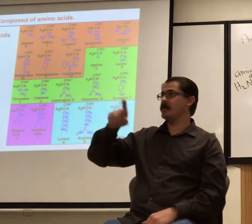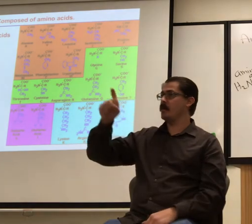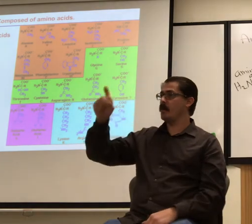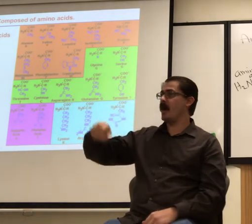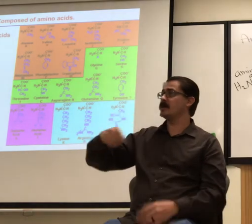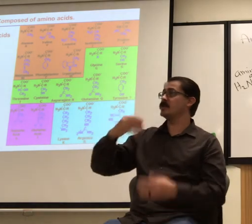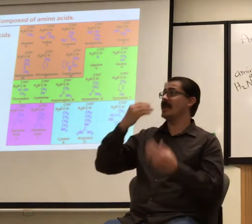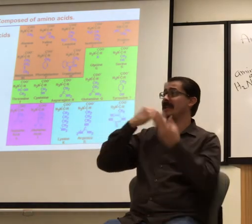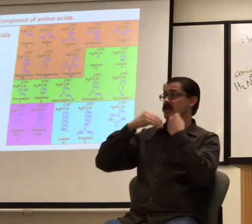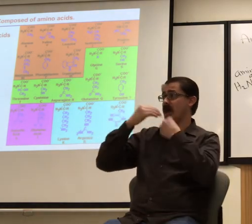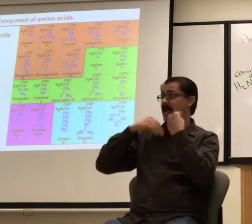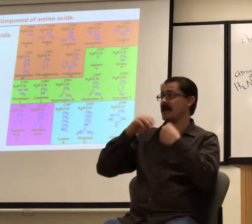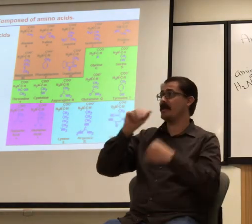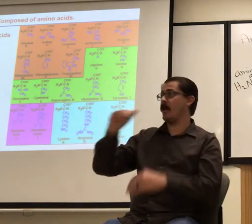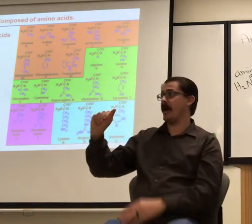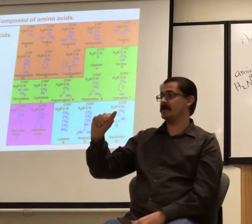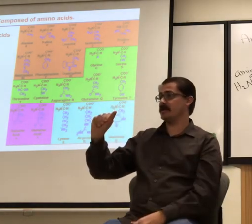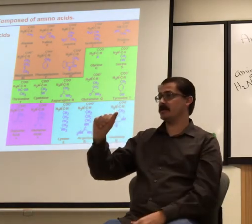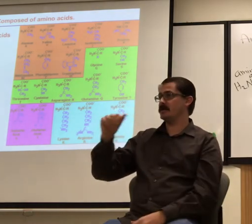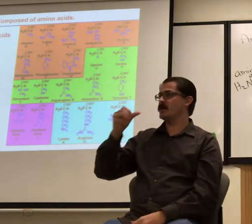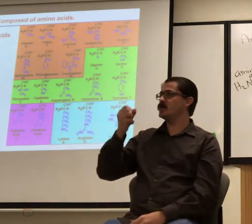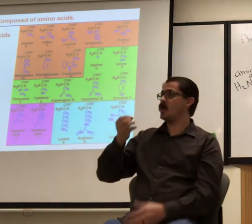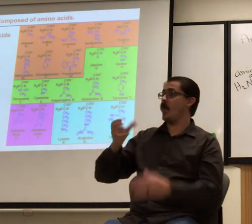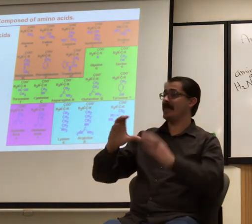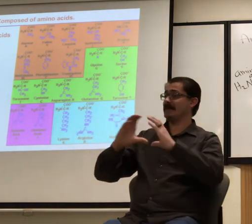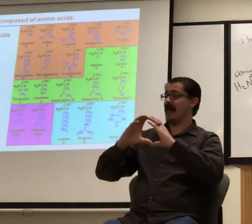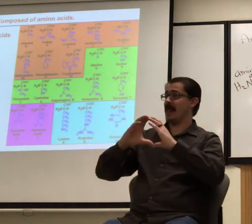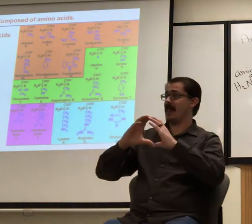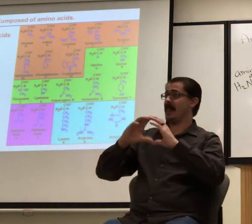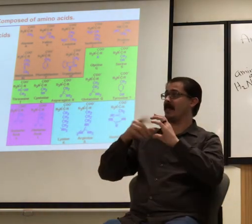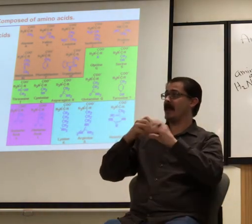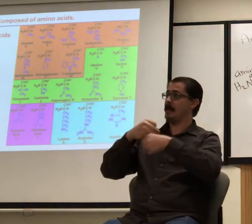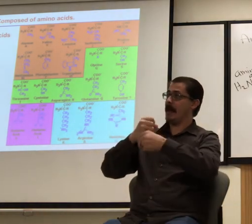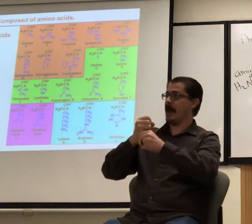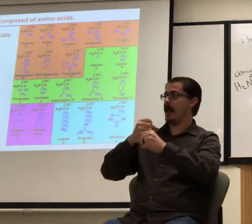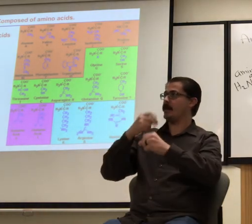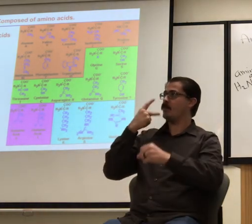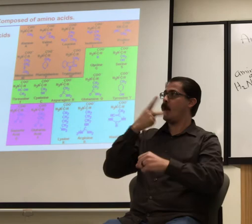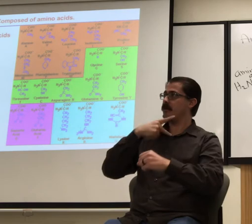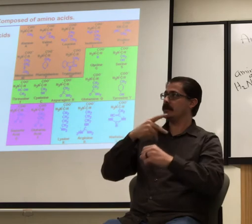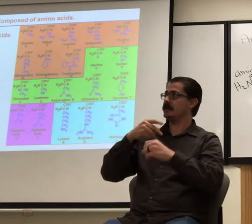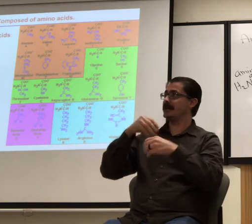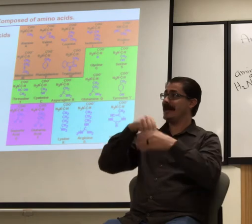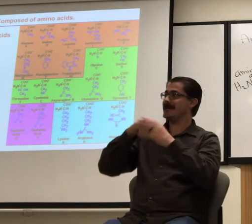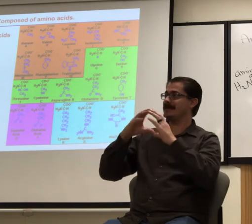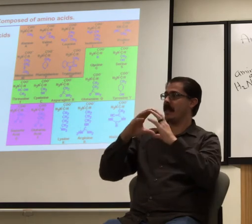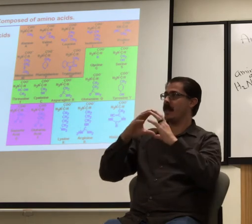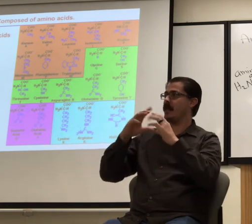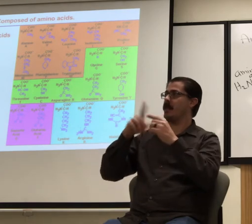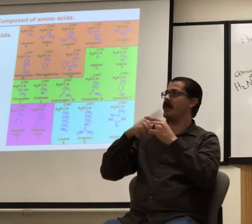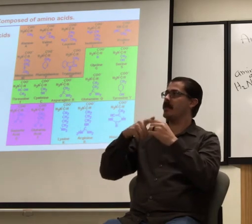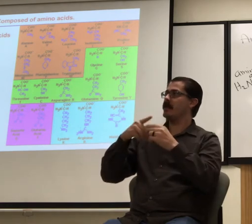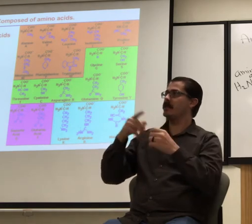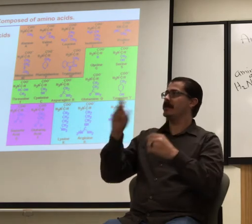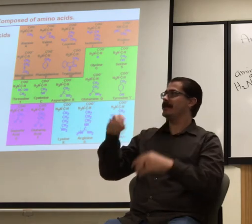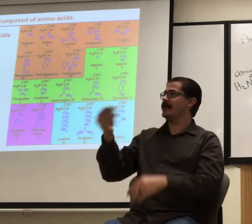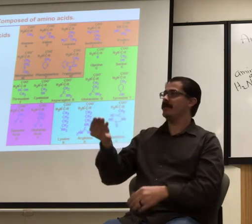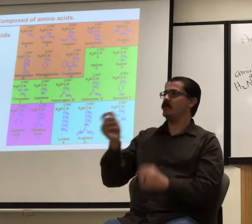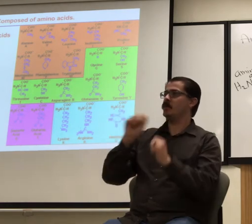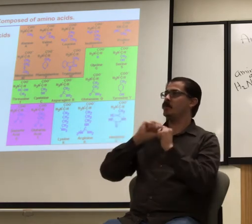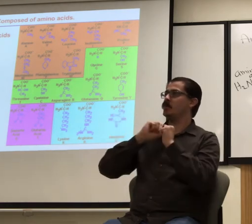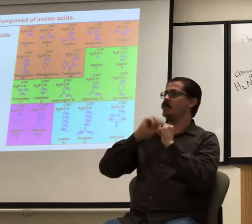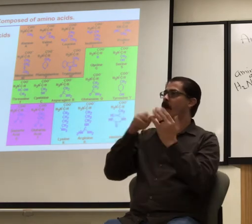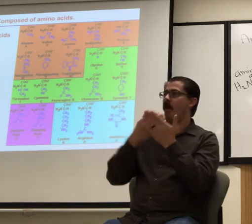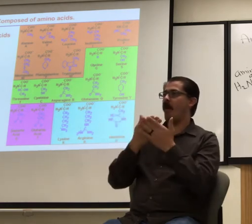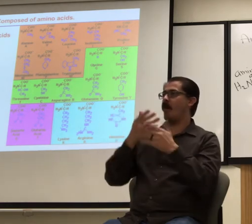to ingest the amino acids so that the cell can make proteins and give you every kind of